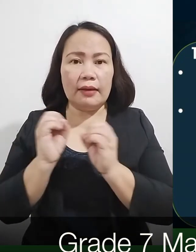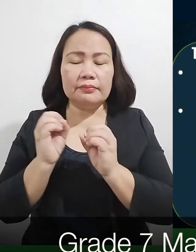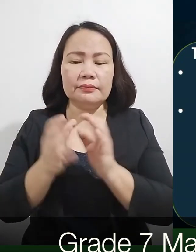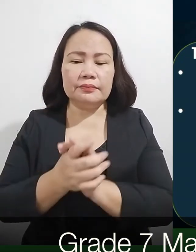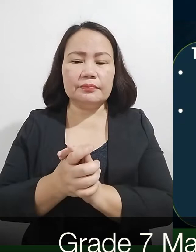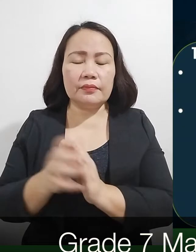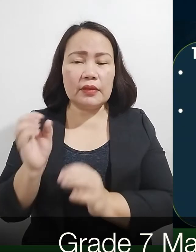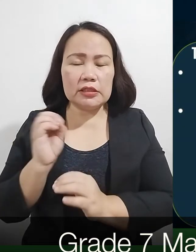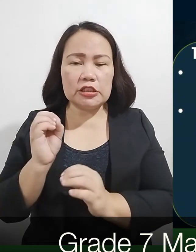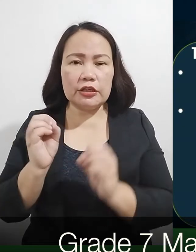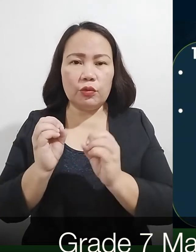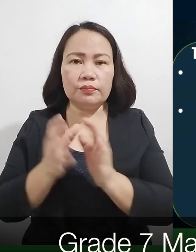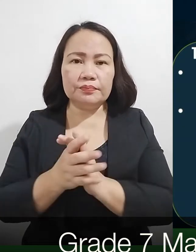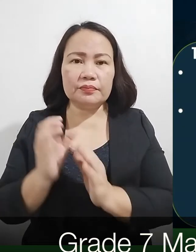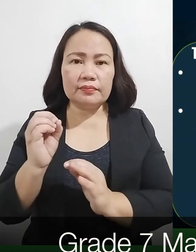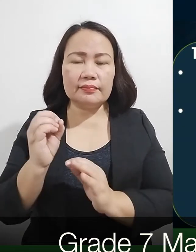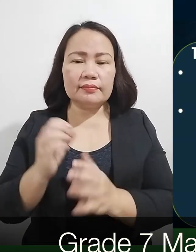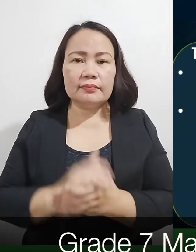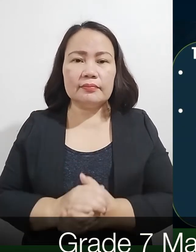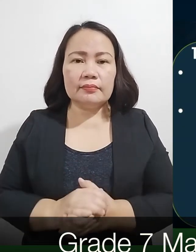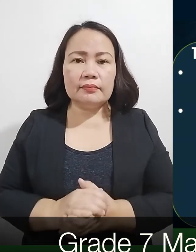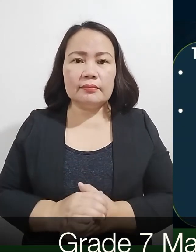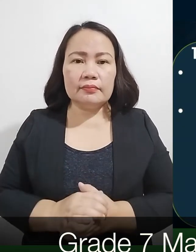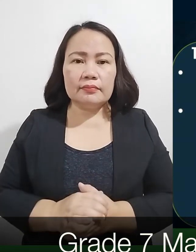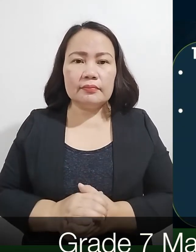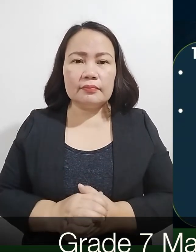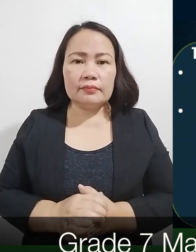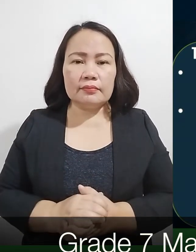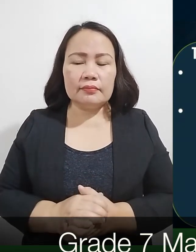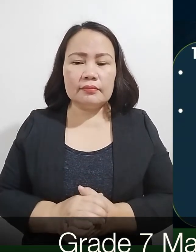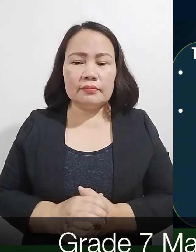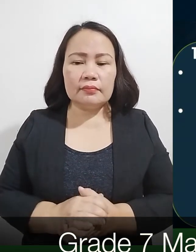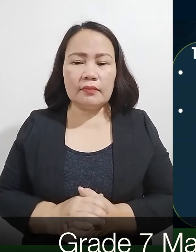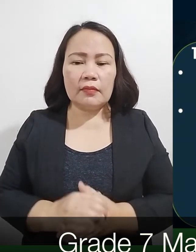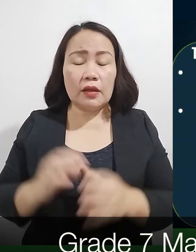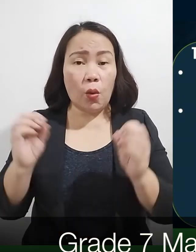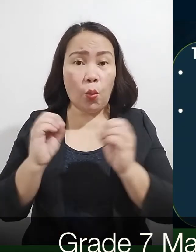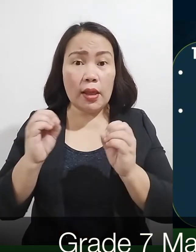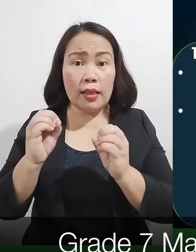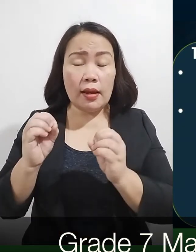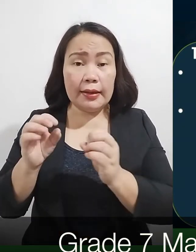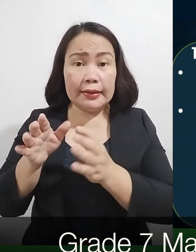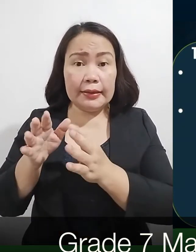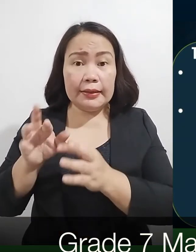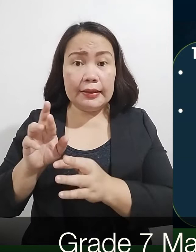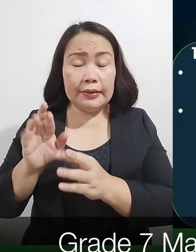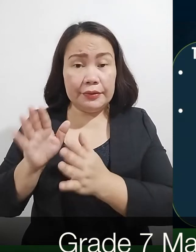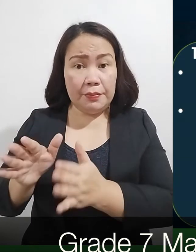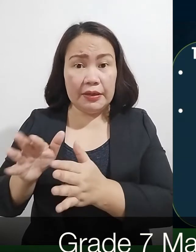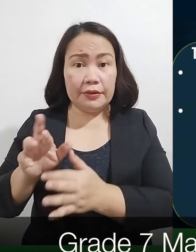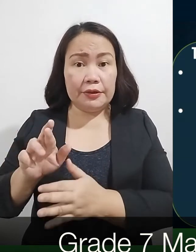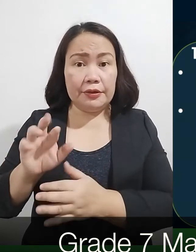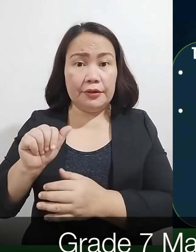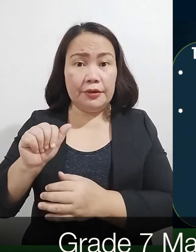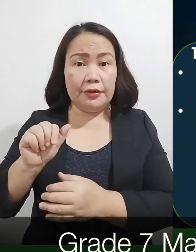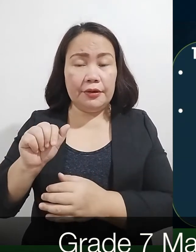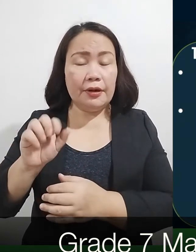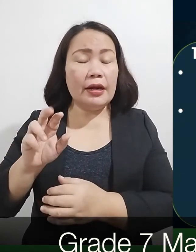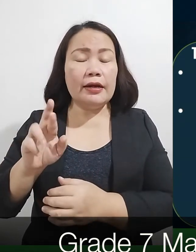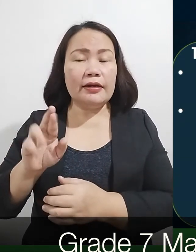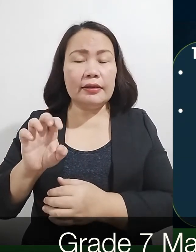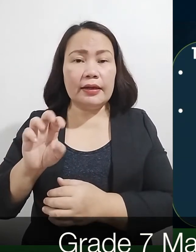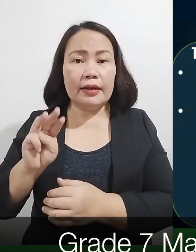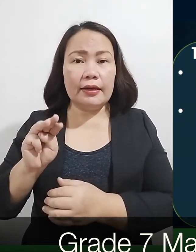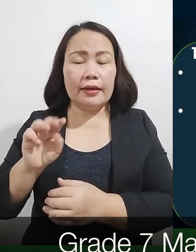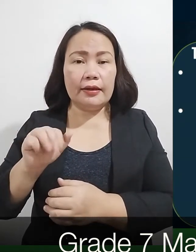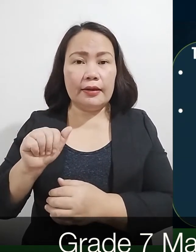remainder ay wala. 0. So, ano tayo? As wala siyang remainder kapag terminating decimals.